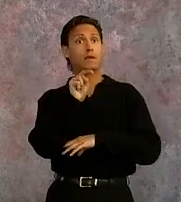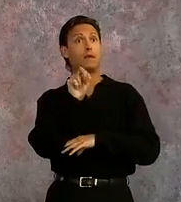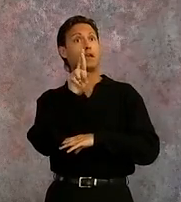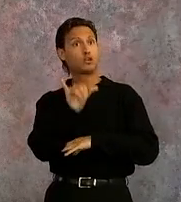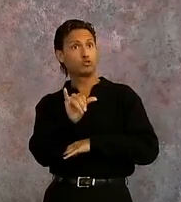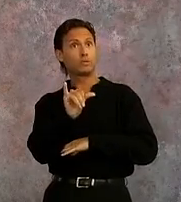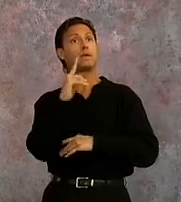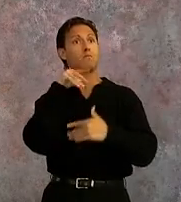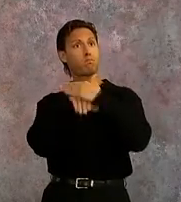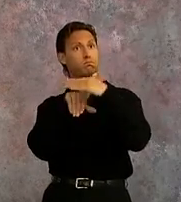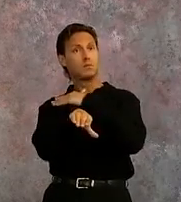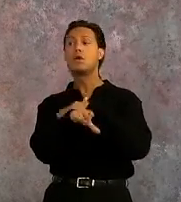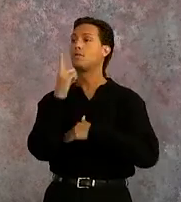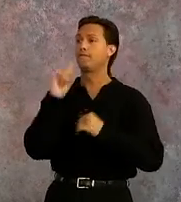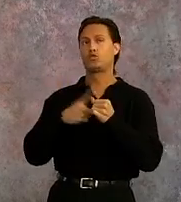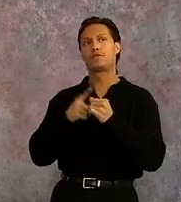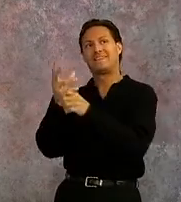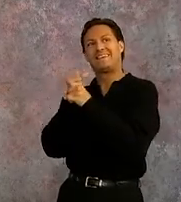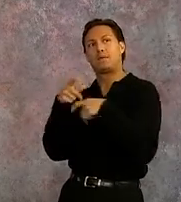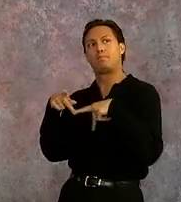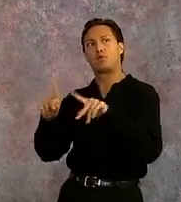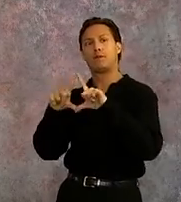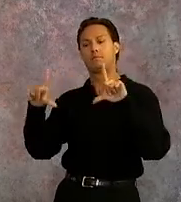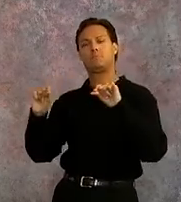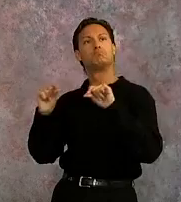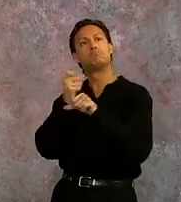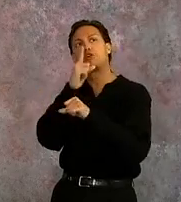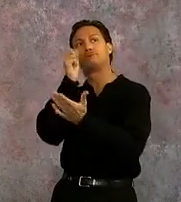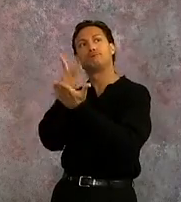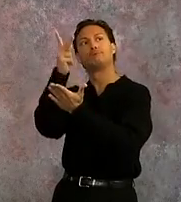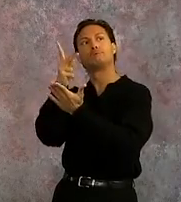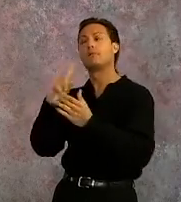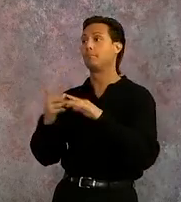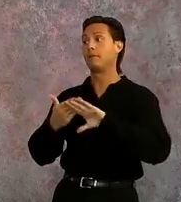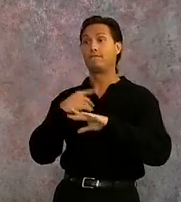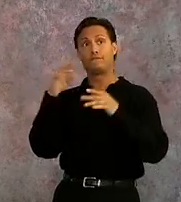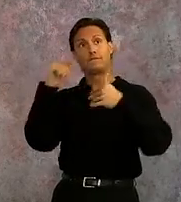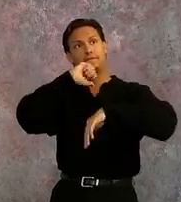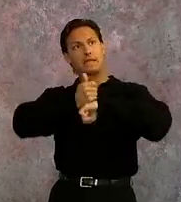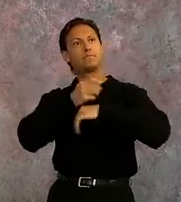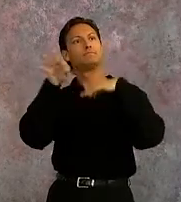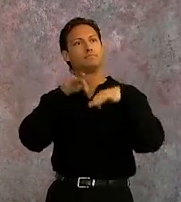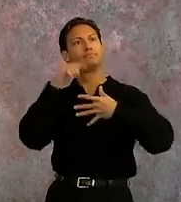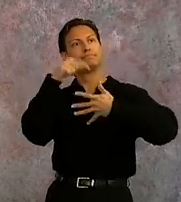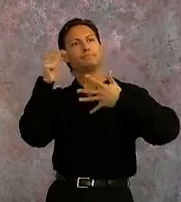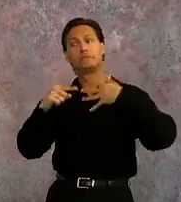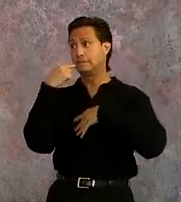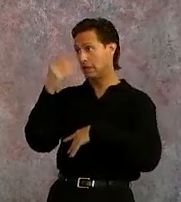have to get a permit for, and you have to outline your trip for the individuals in the Forest Service, making sure that they know